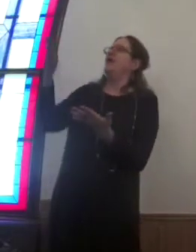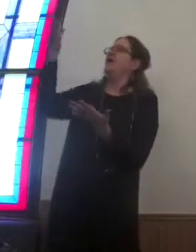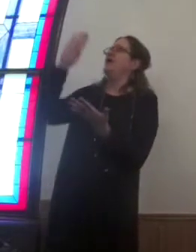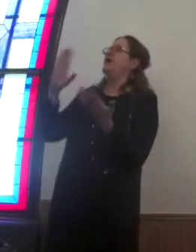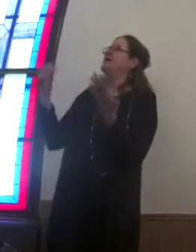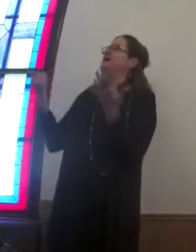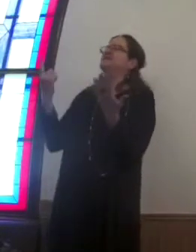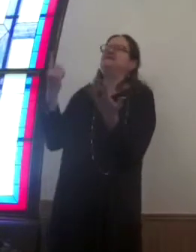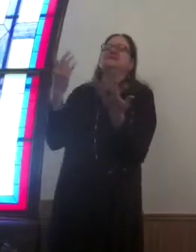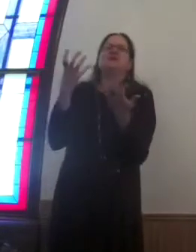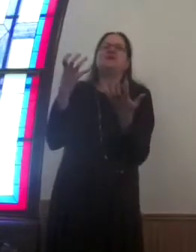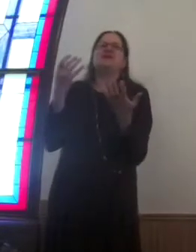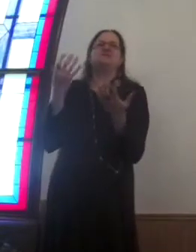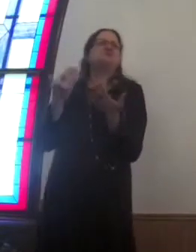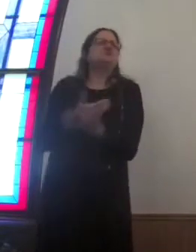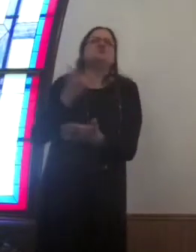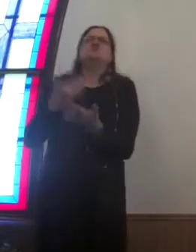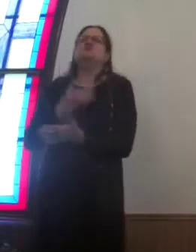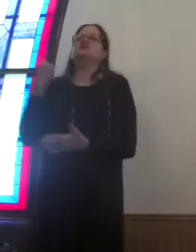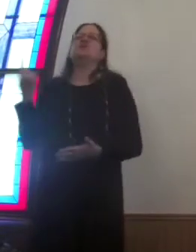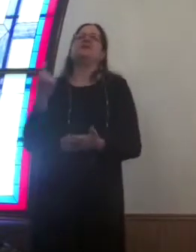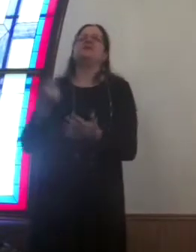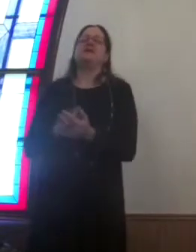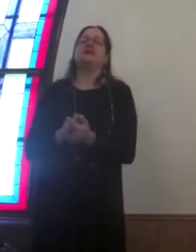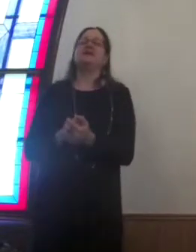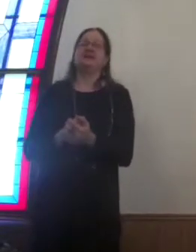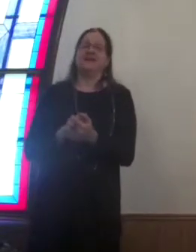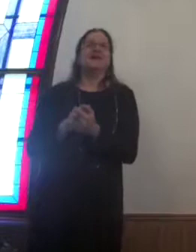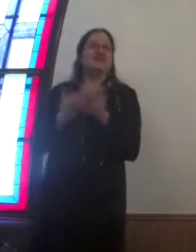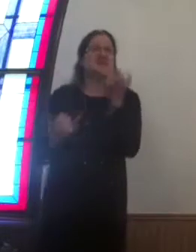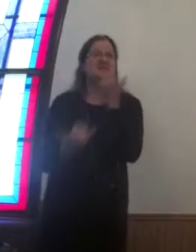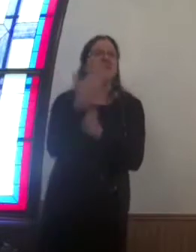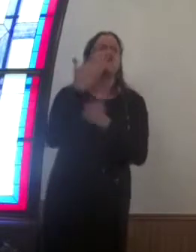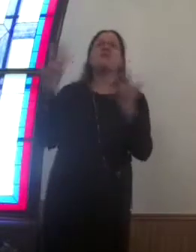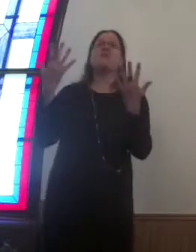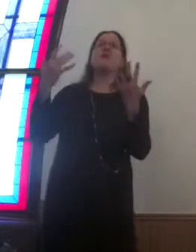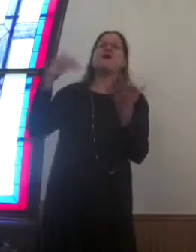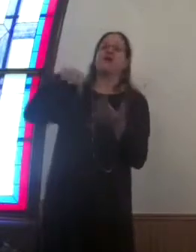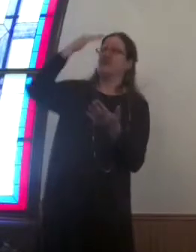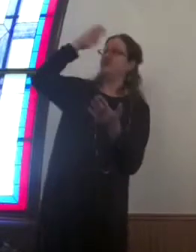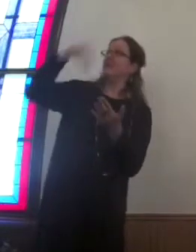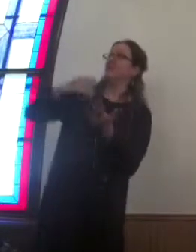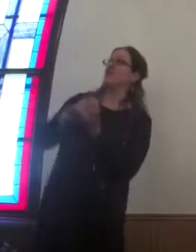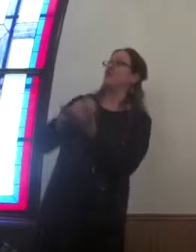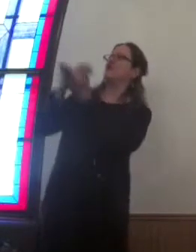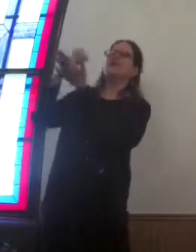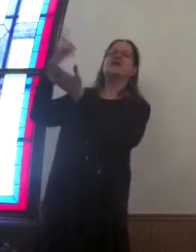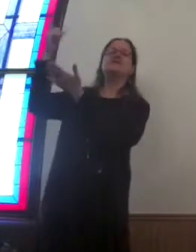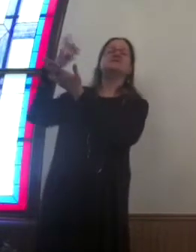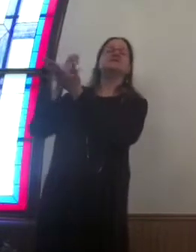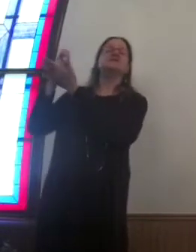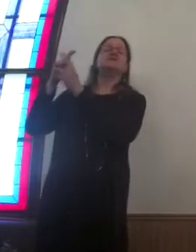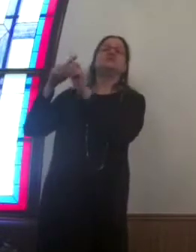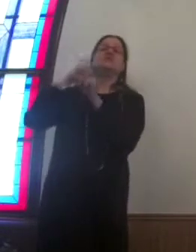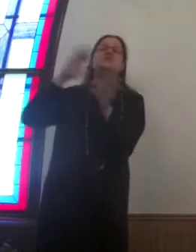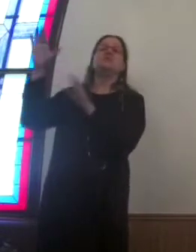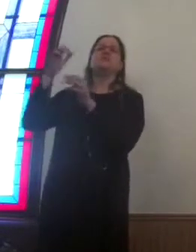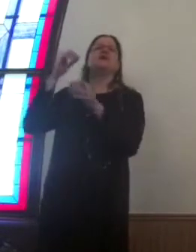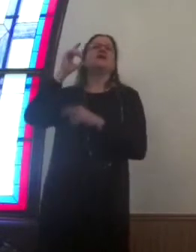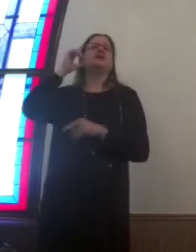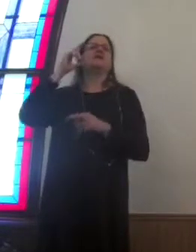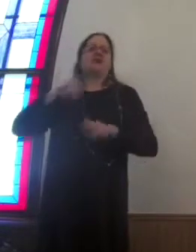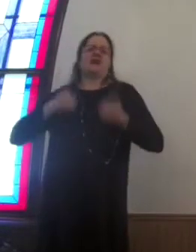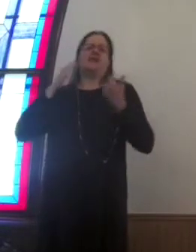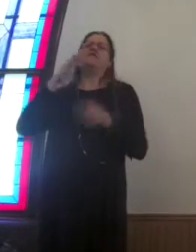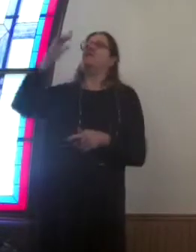us. And this morning we celebrate that Christ is risen, and even more that life is eternal and everything has